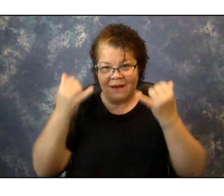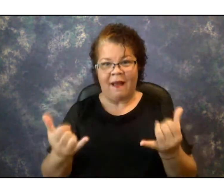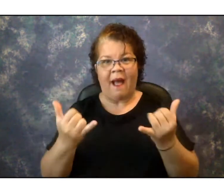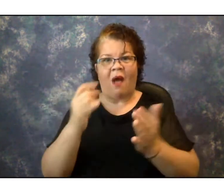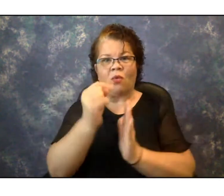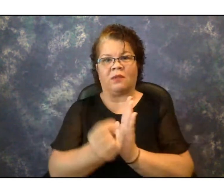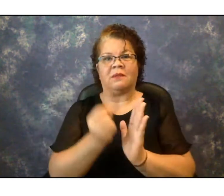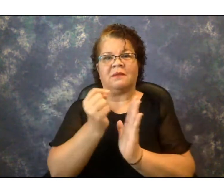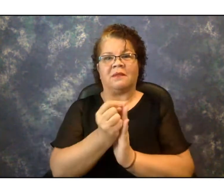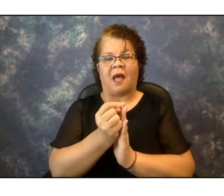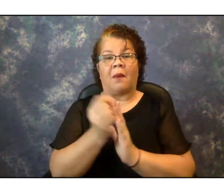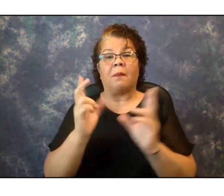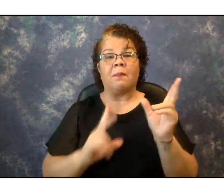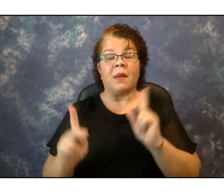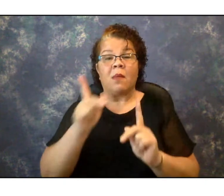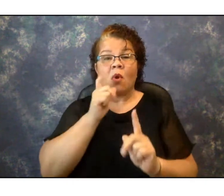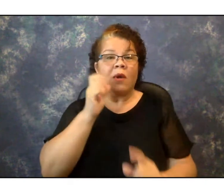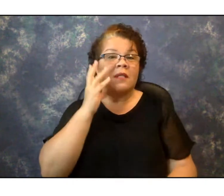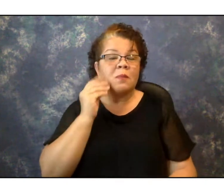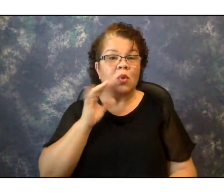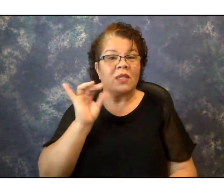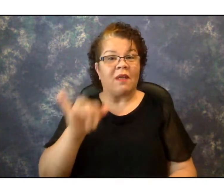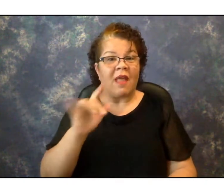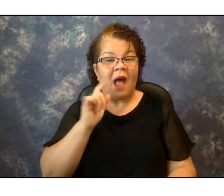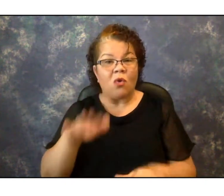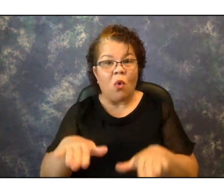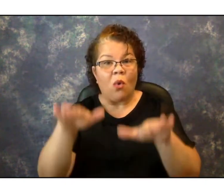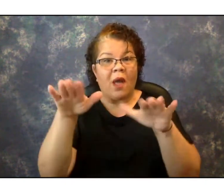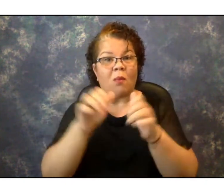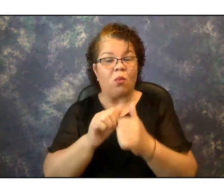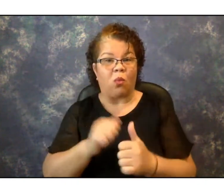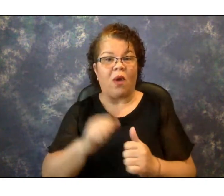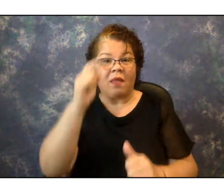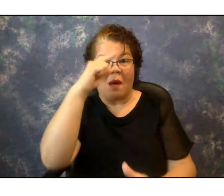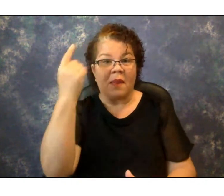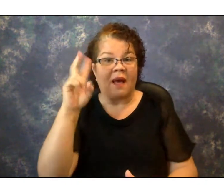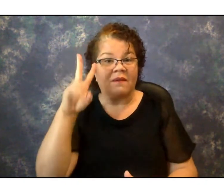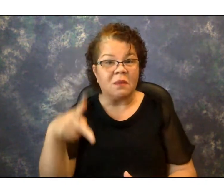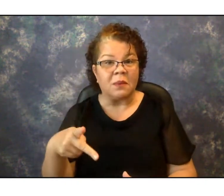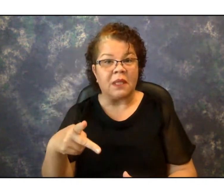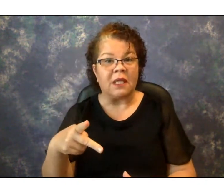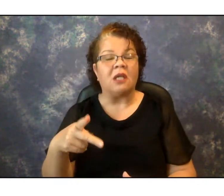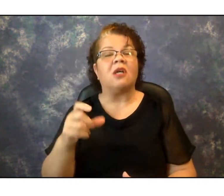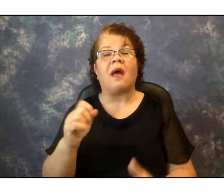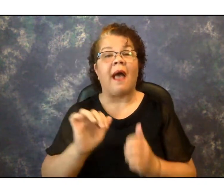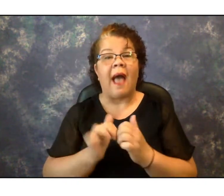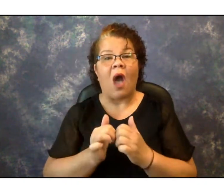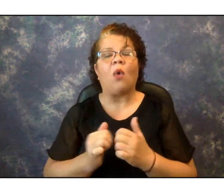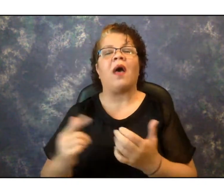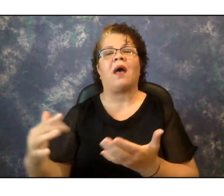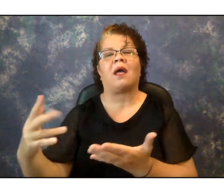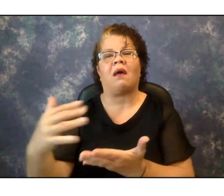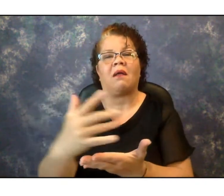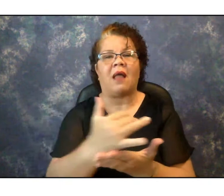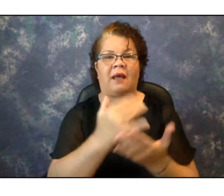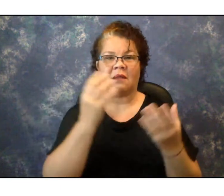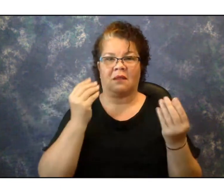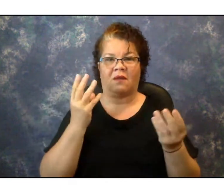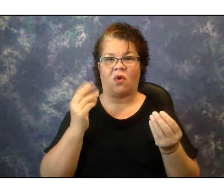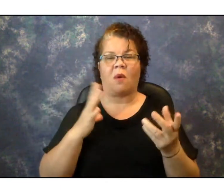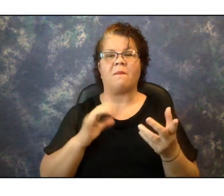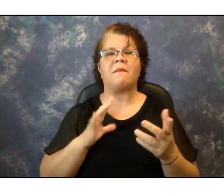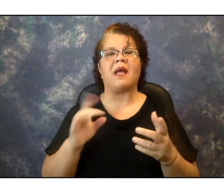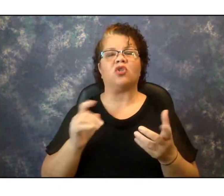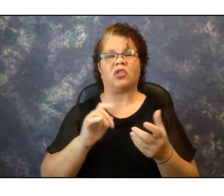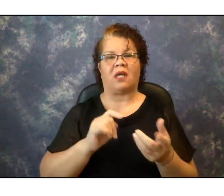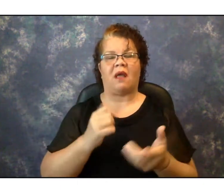are experiencing that? And I think it's by doing both, by collecting what's happening now, helping interpret it, curate it, but also to